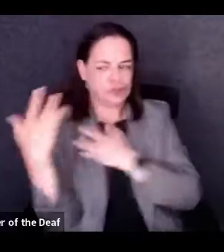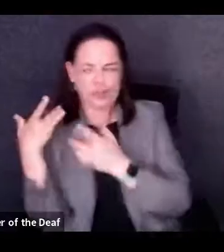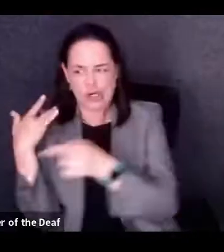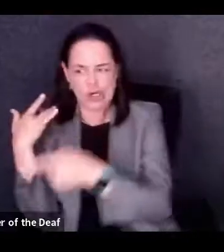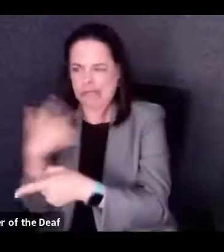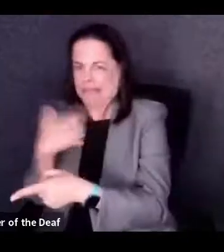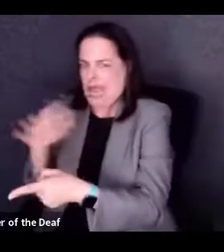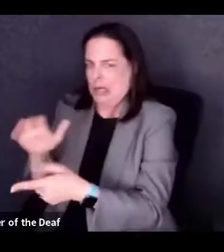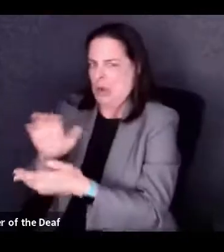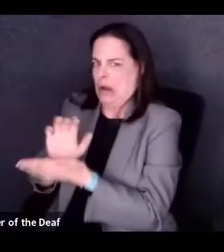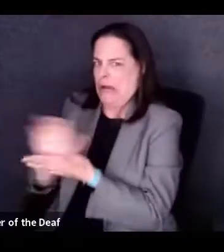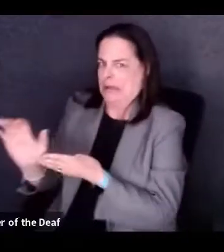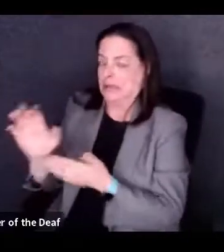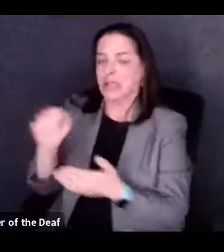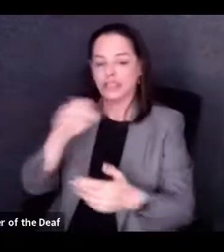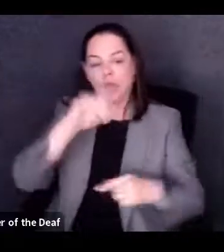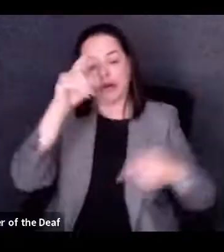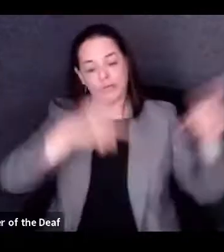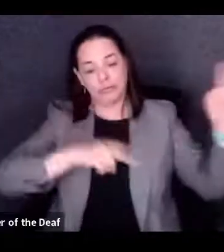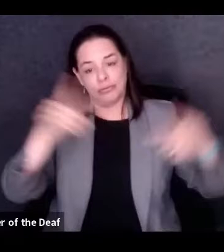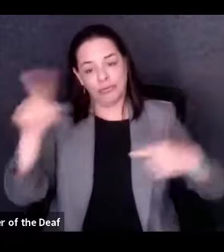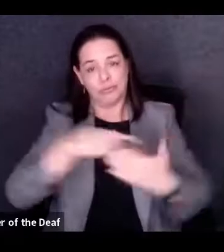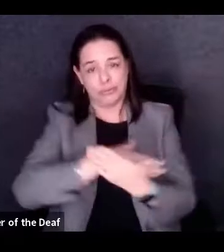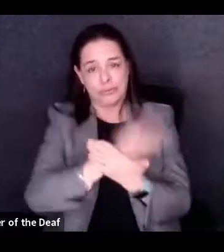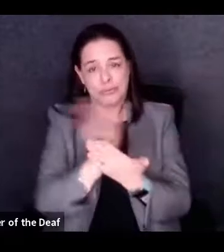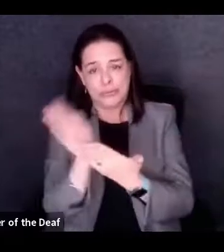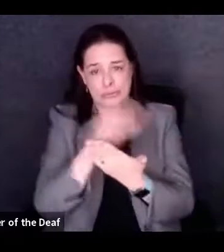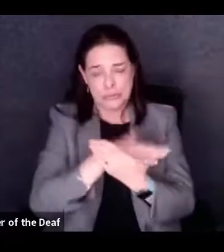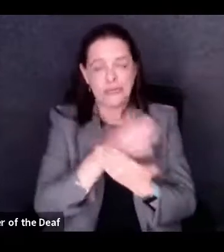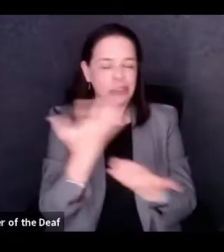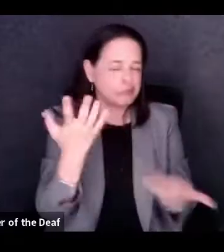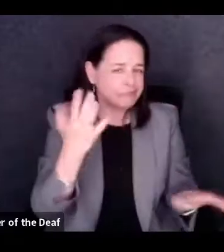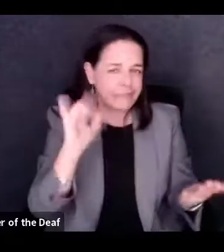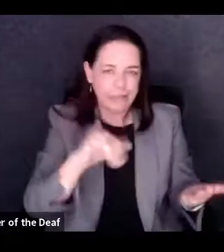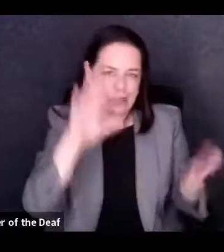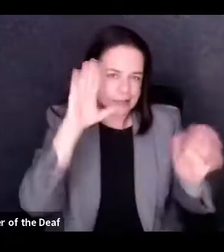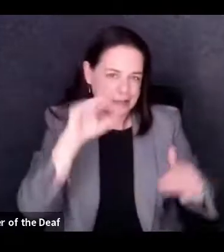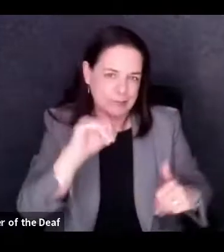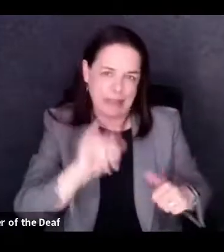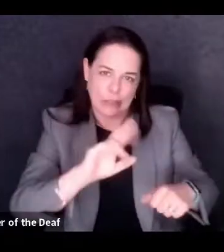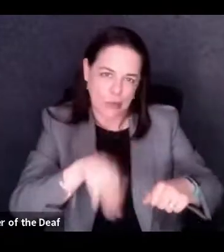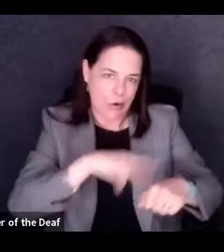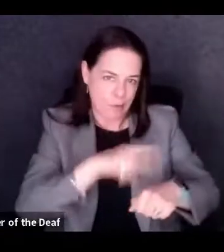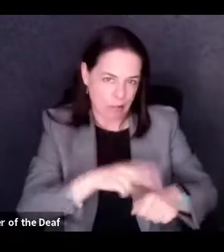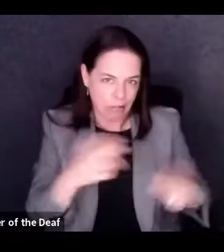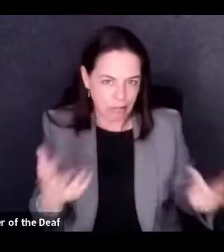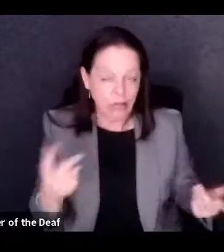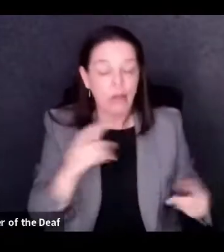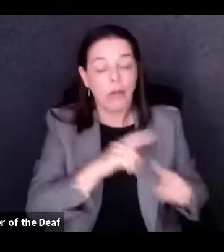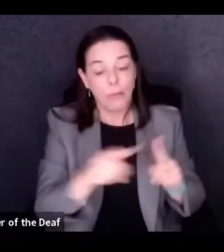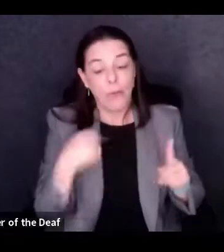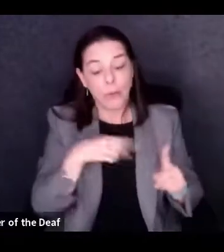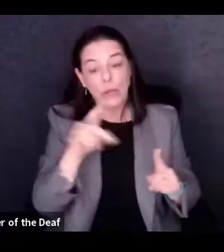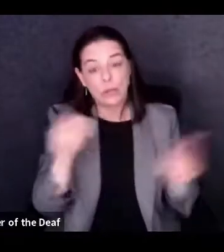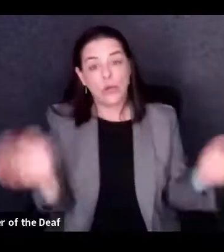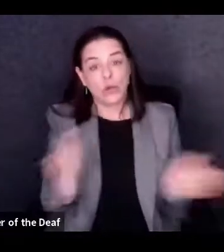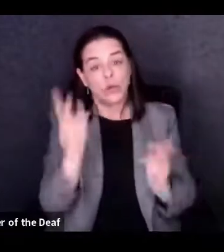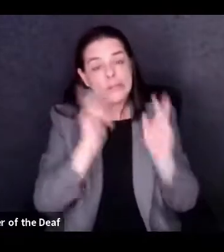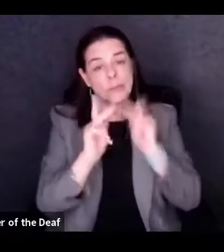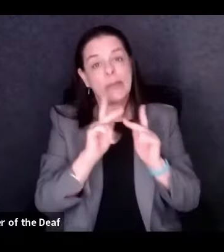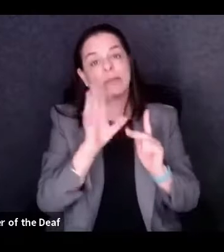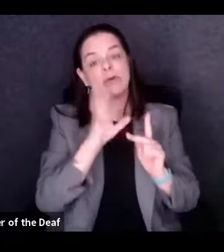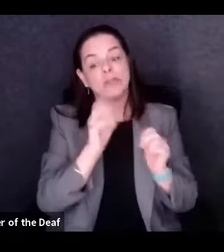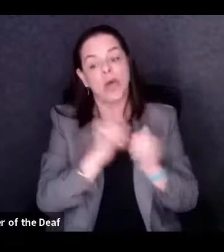is a broad spectrum, and we are seeing that. It's to be expected. And again, we encourage that folks talk